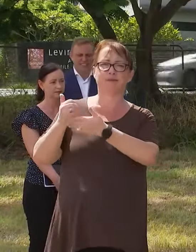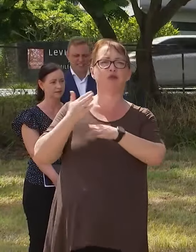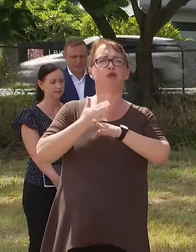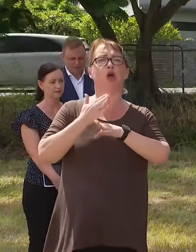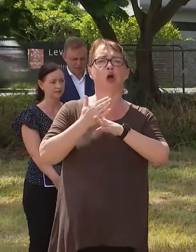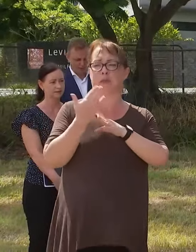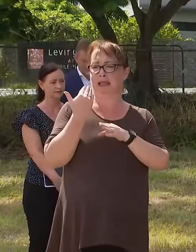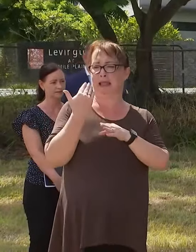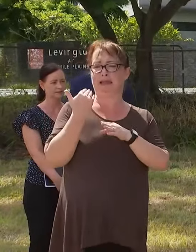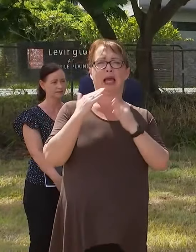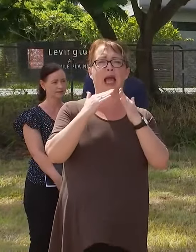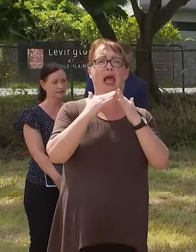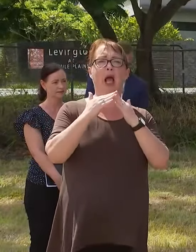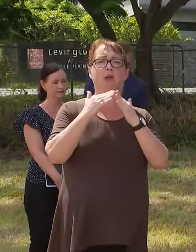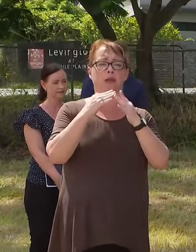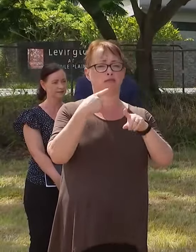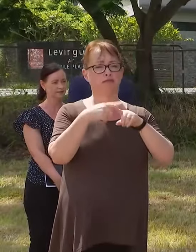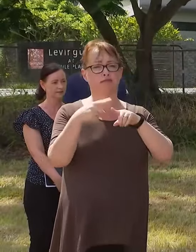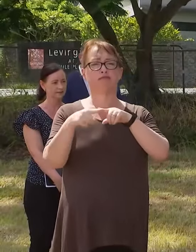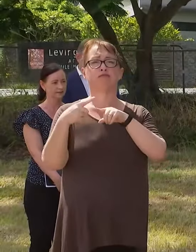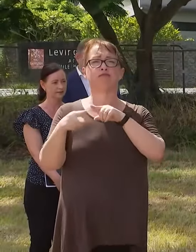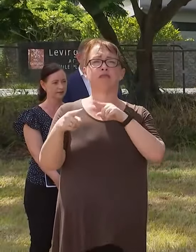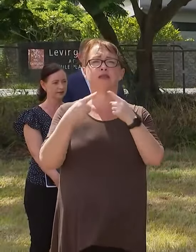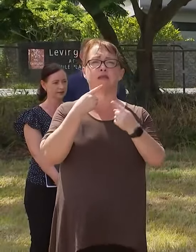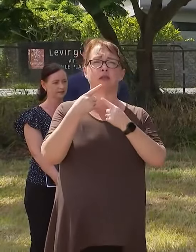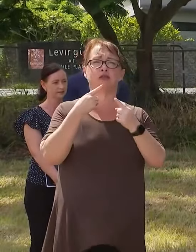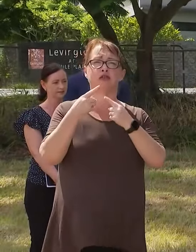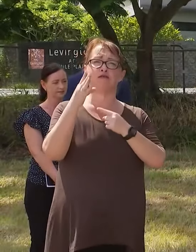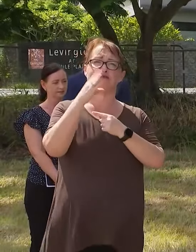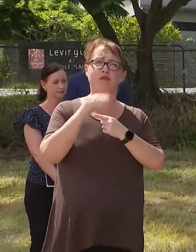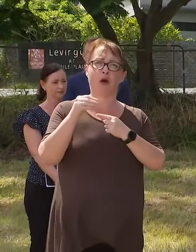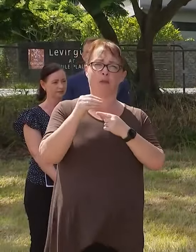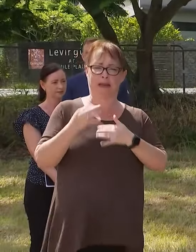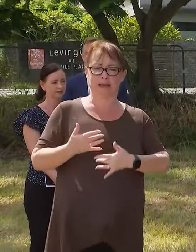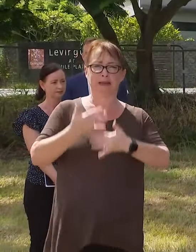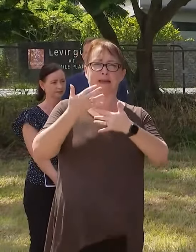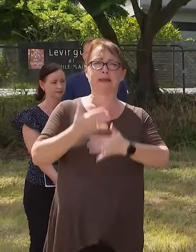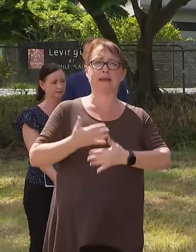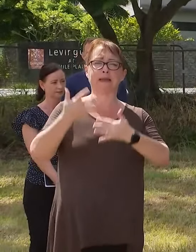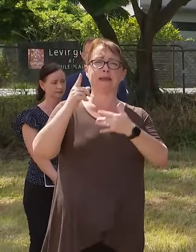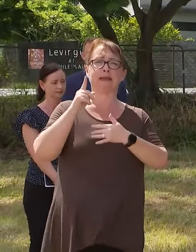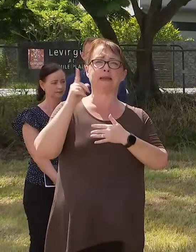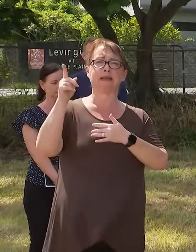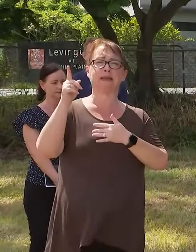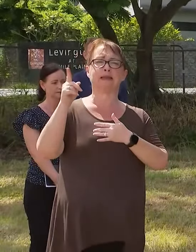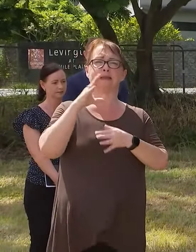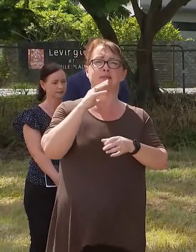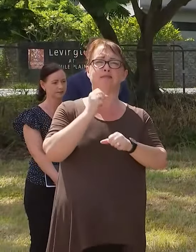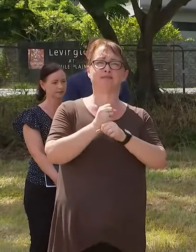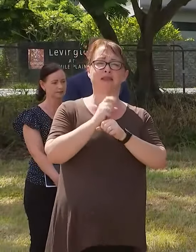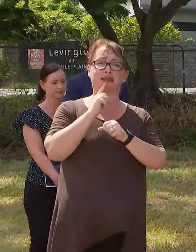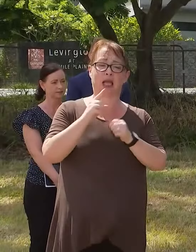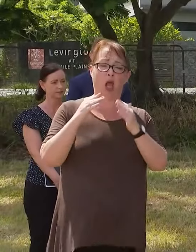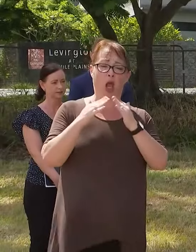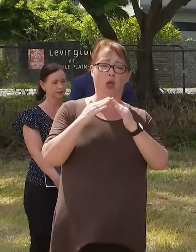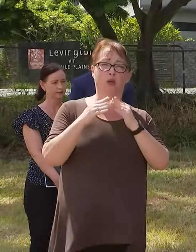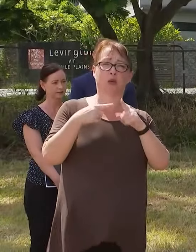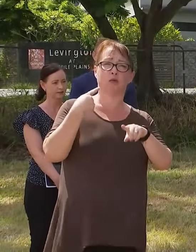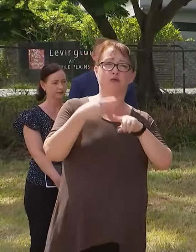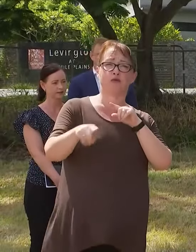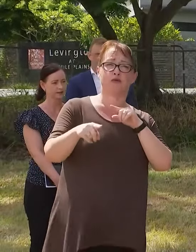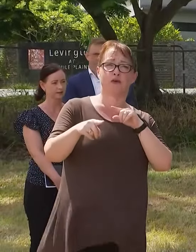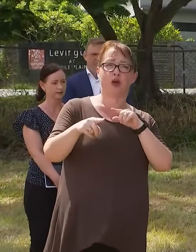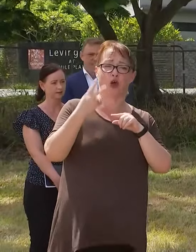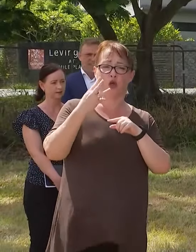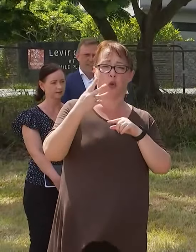housing approval data from the Australian Bureau of Statistics in December shows house approvals are up